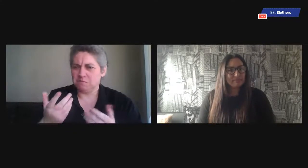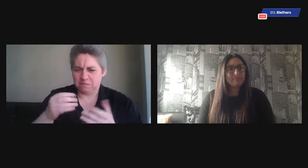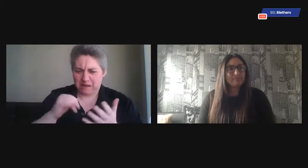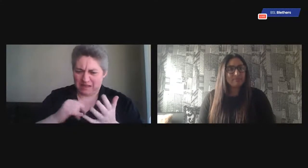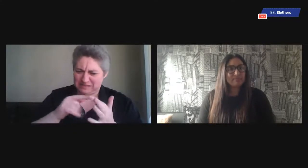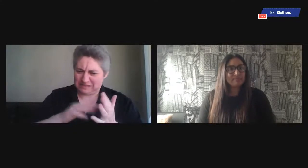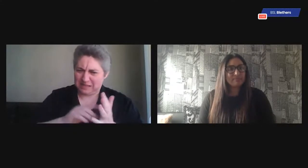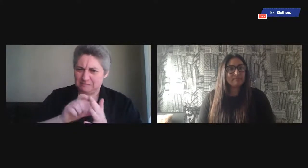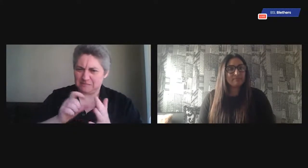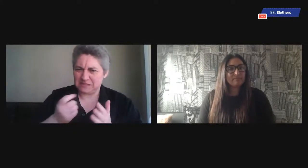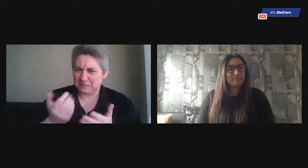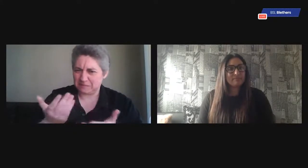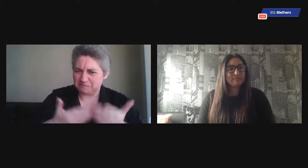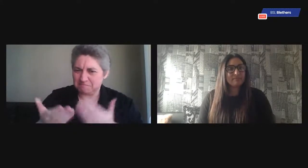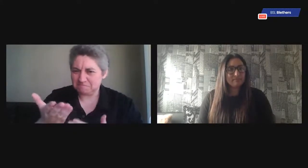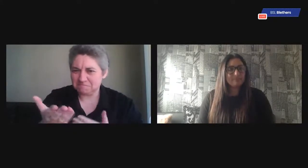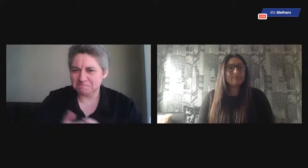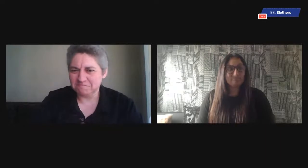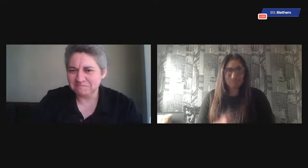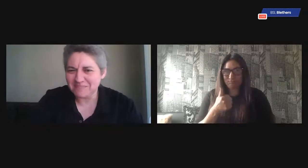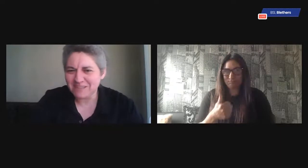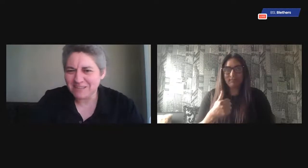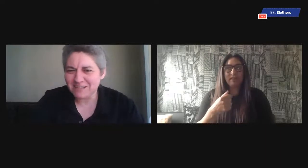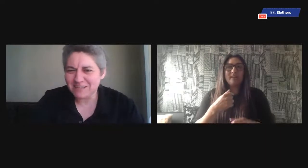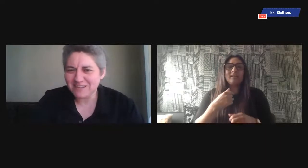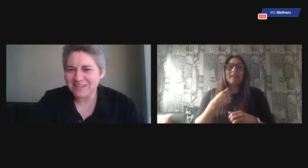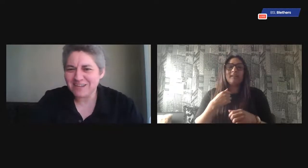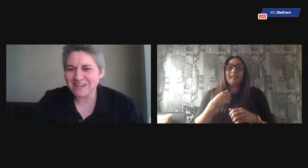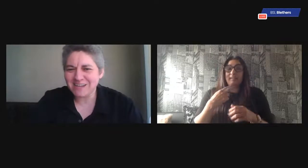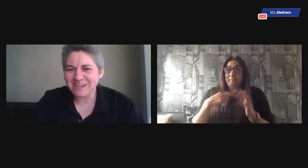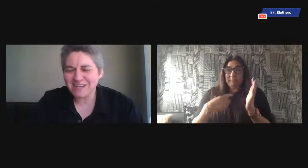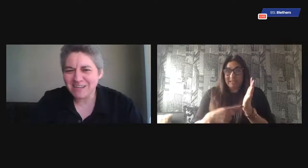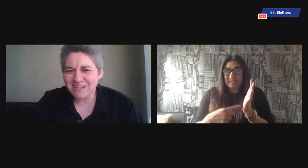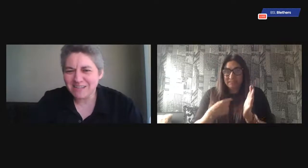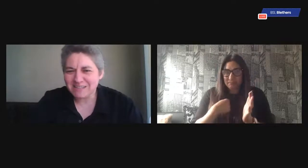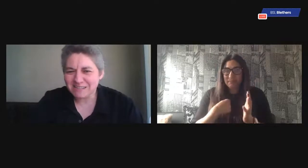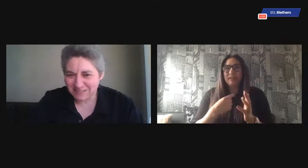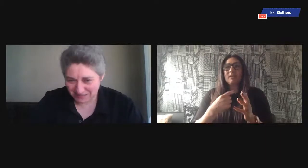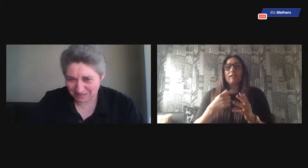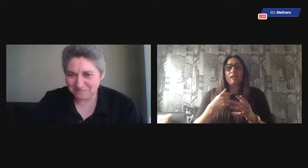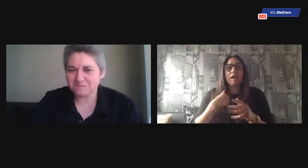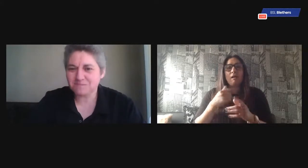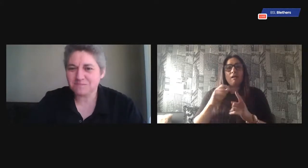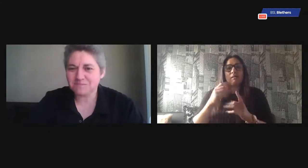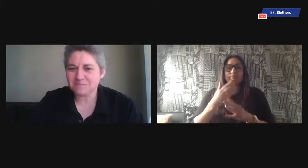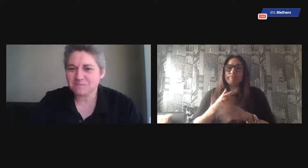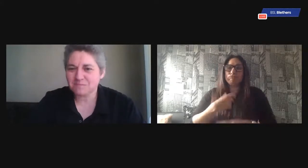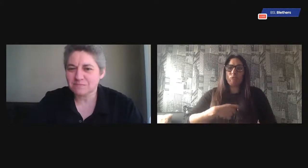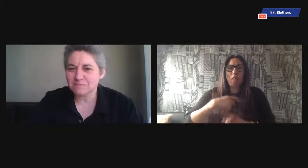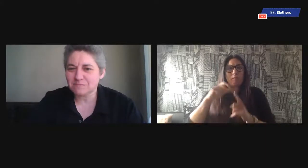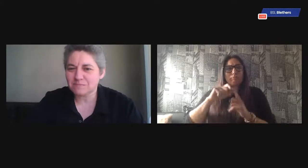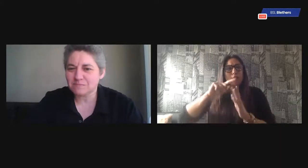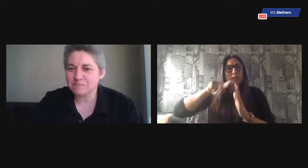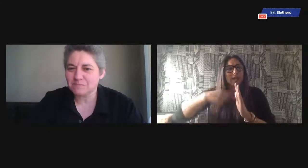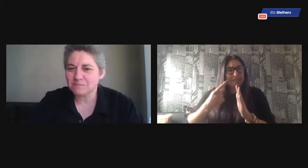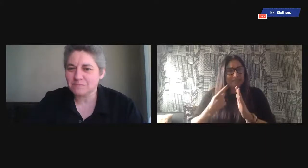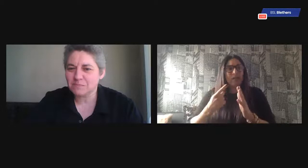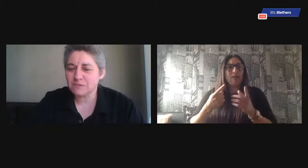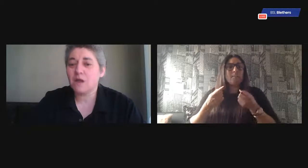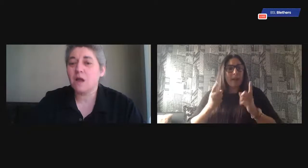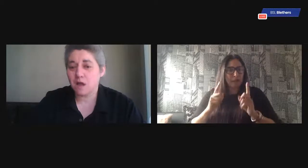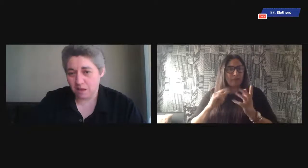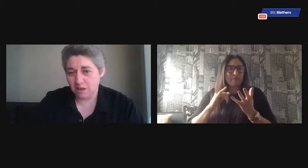about yourself, who you are, what the SEMDC is about? Well, as you've introduced me, I'm